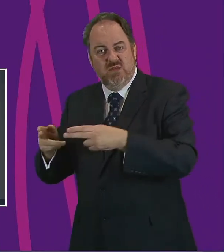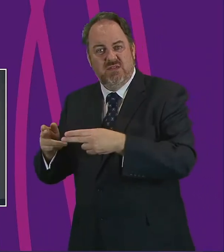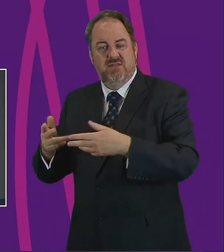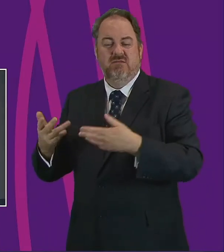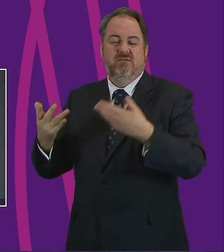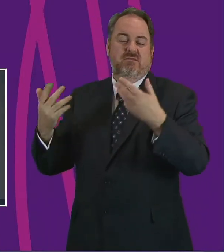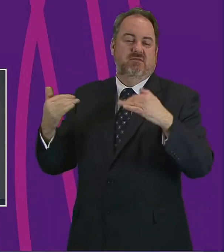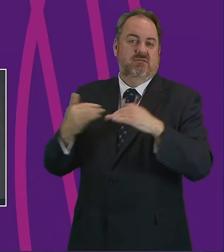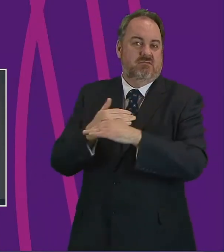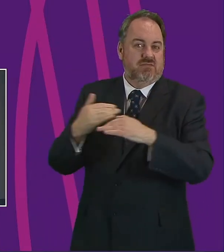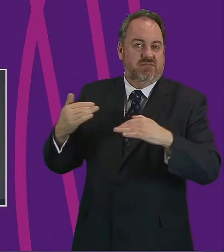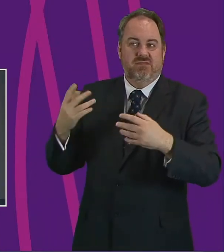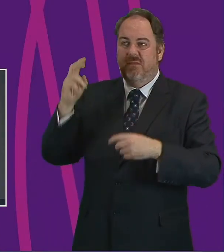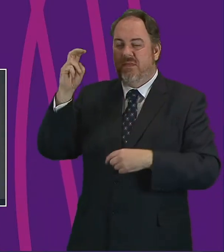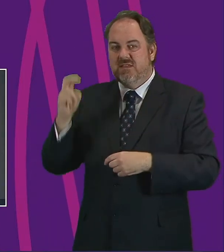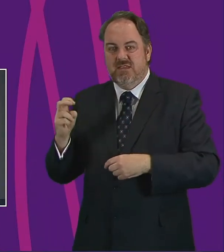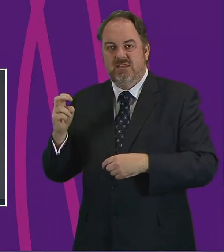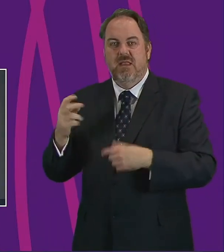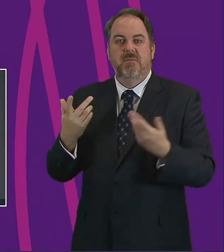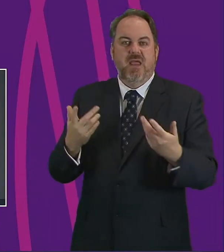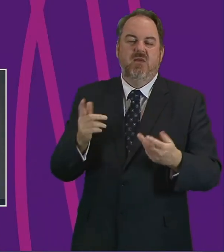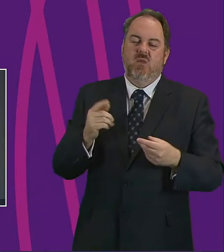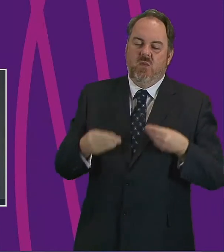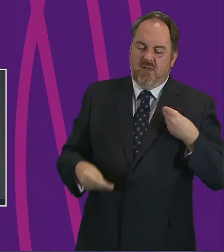deploy where it is necessary to do so.